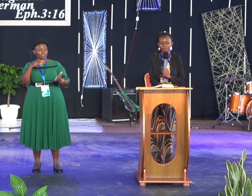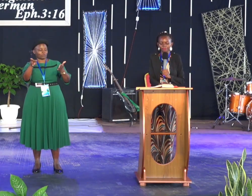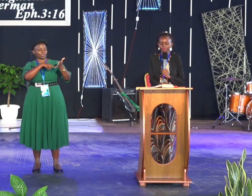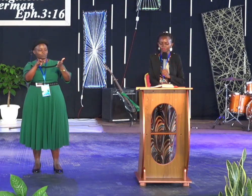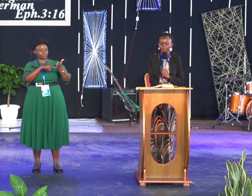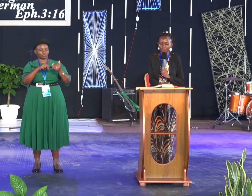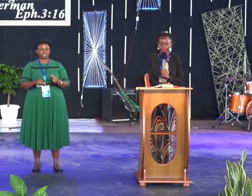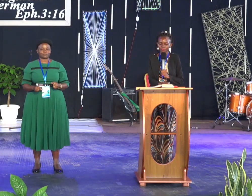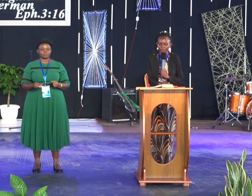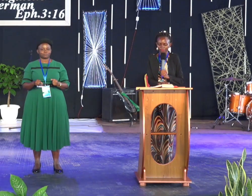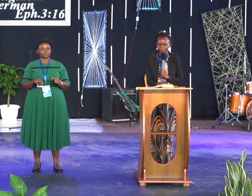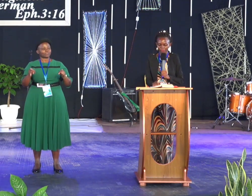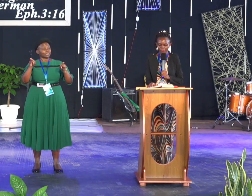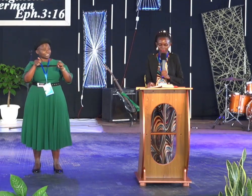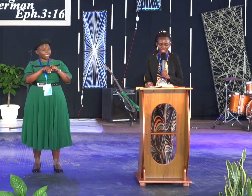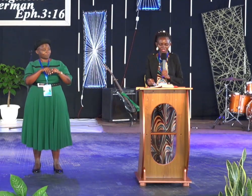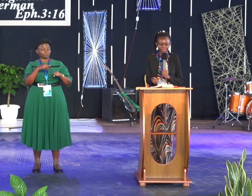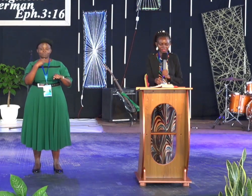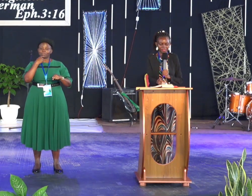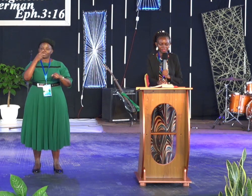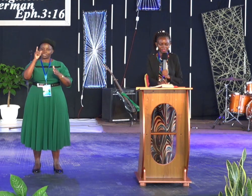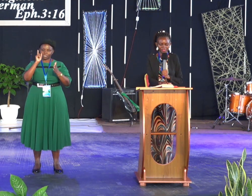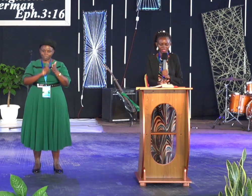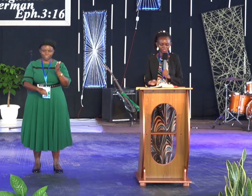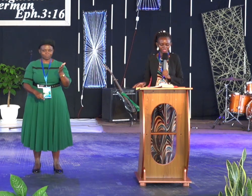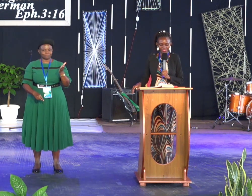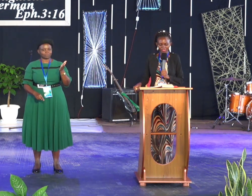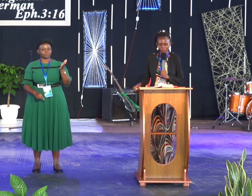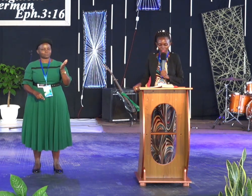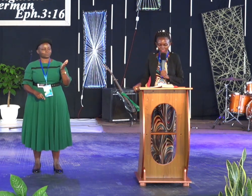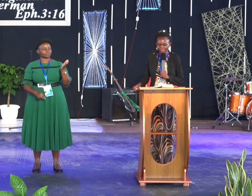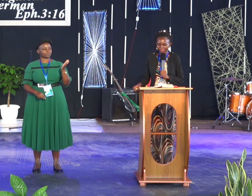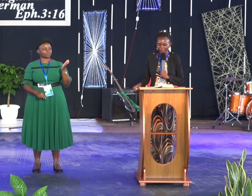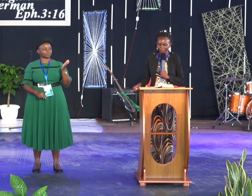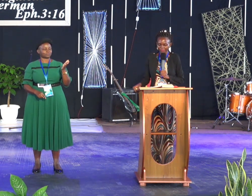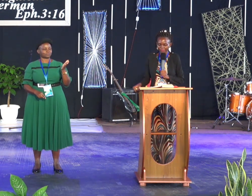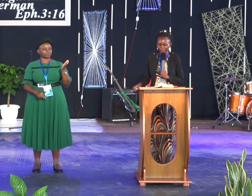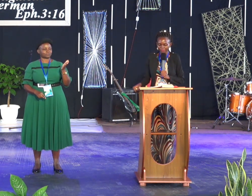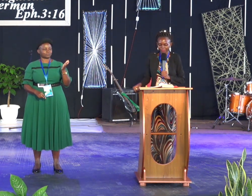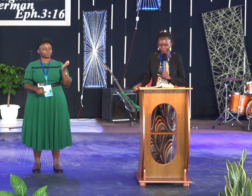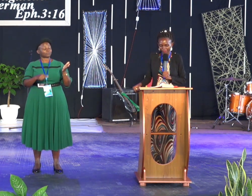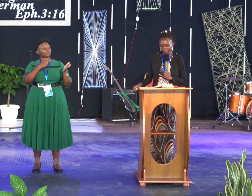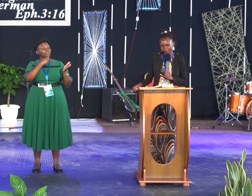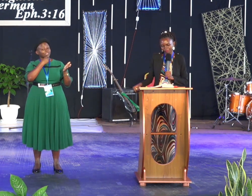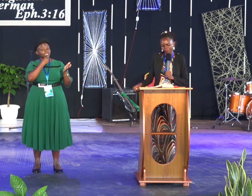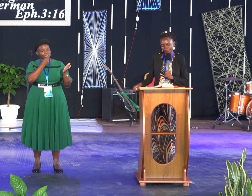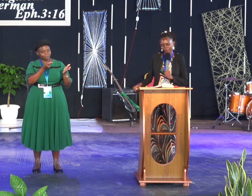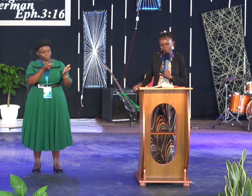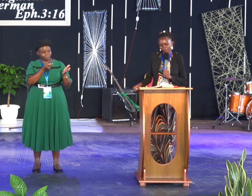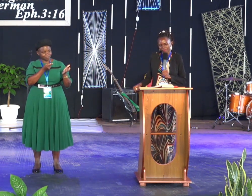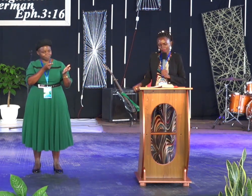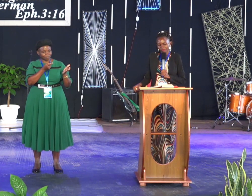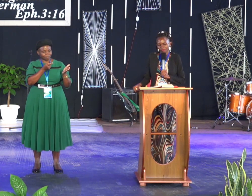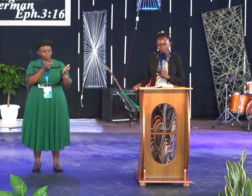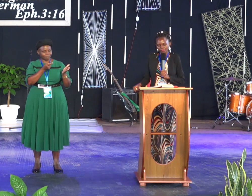read. Era ayogera ebigambo bino bye twalonda. And he says these words. Agamba nti